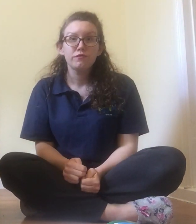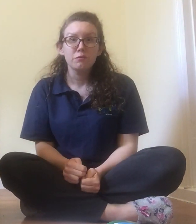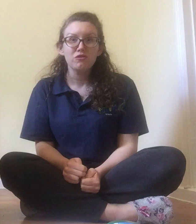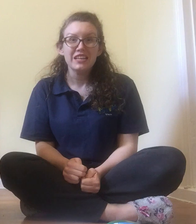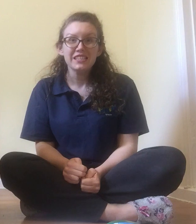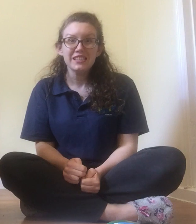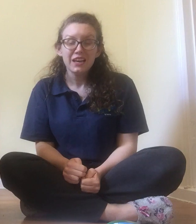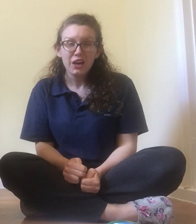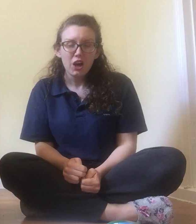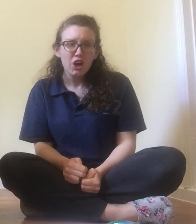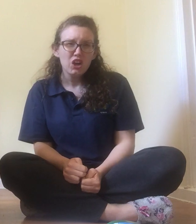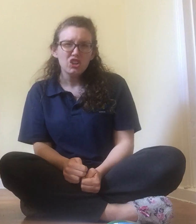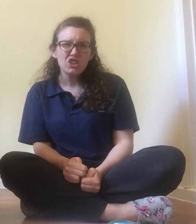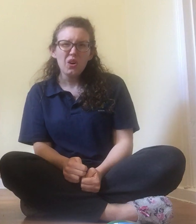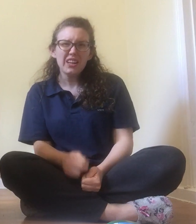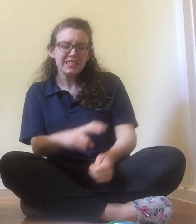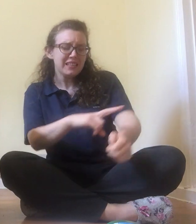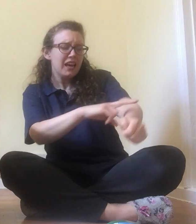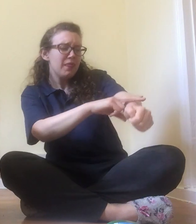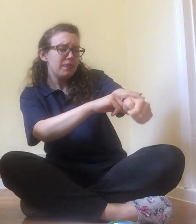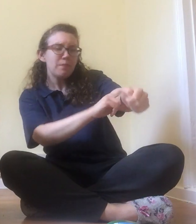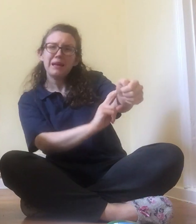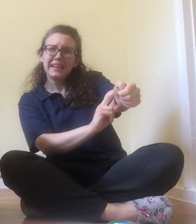from Greece joined the